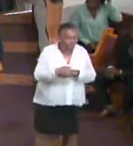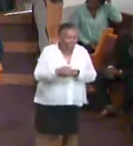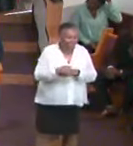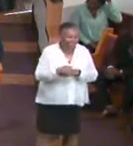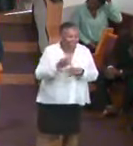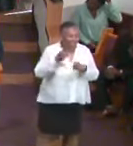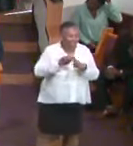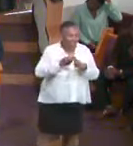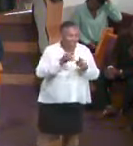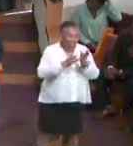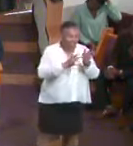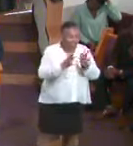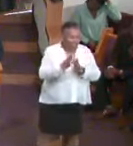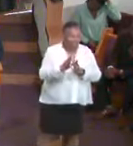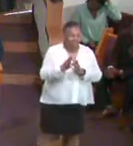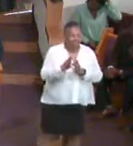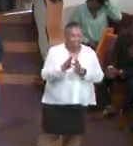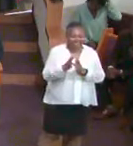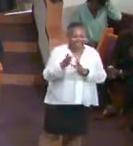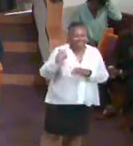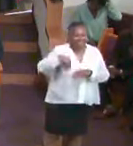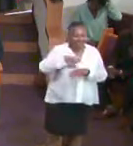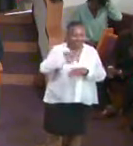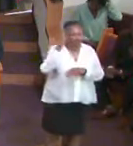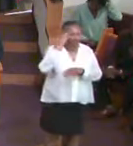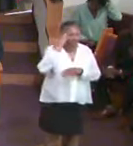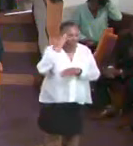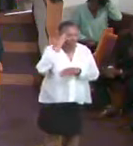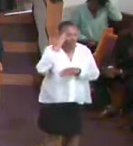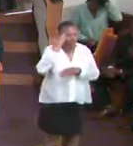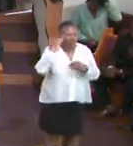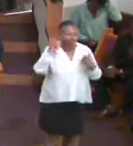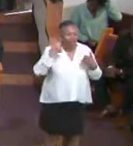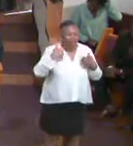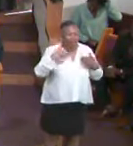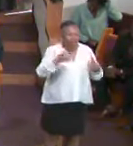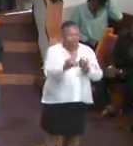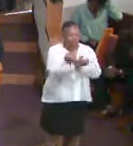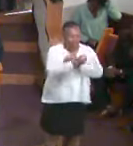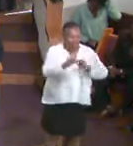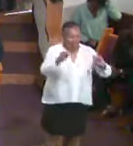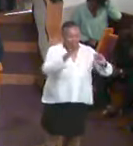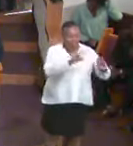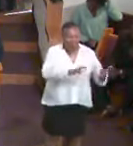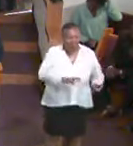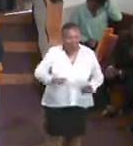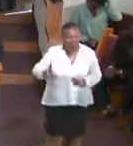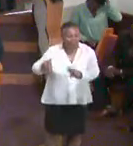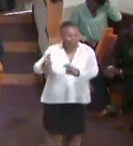the name of Jesus. And we know you'll make a safe trip home. And